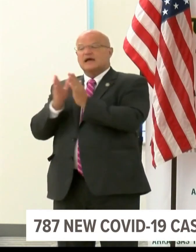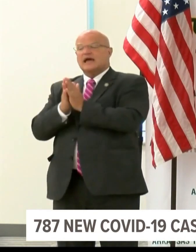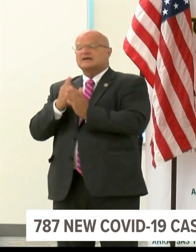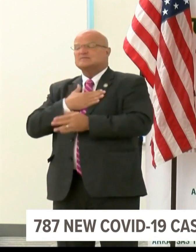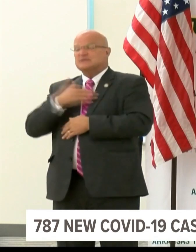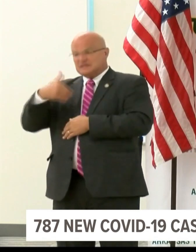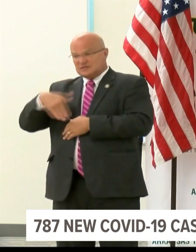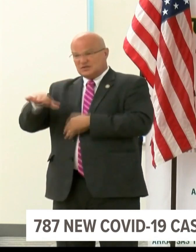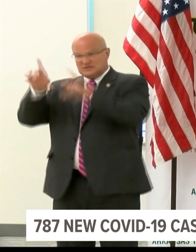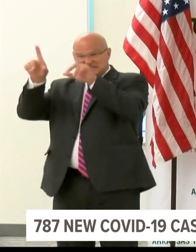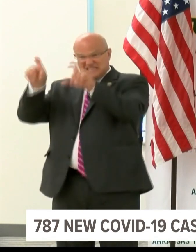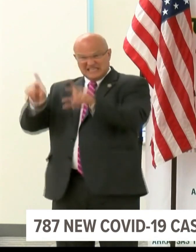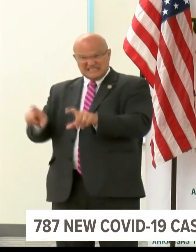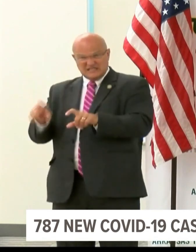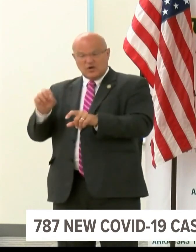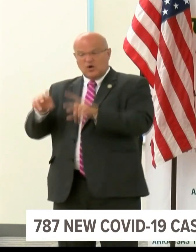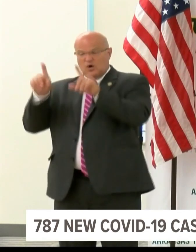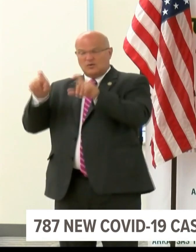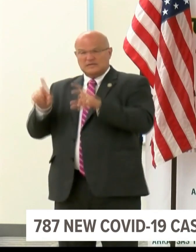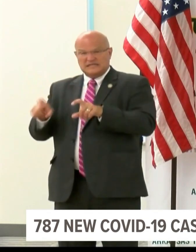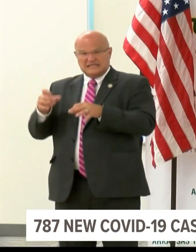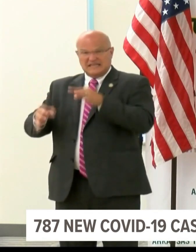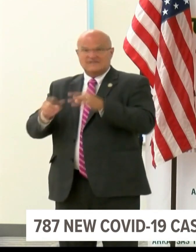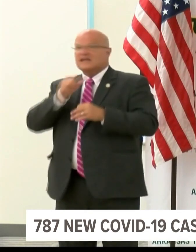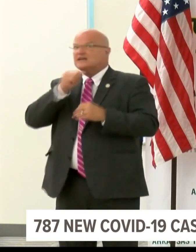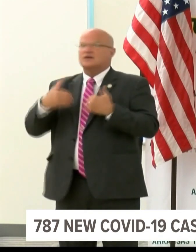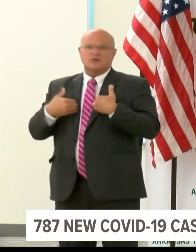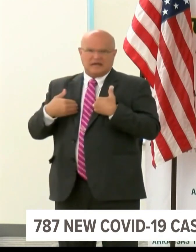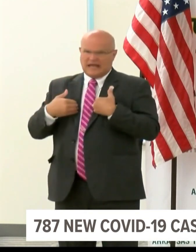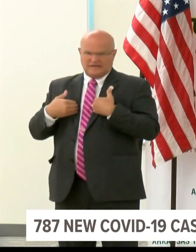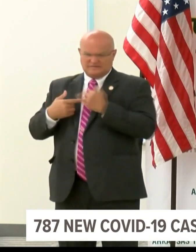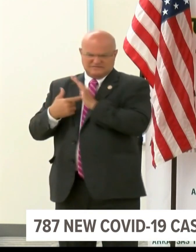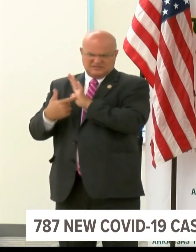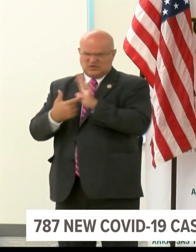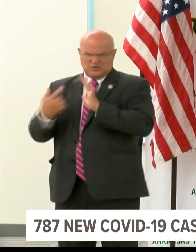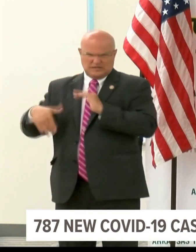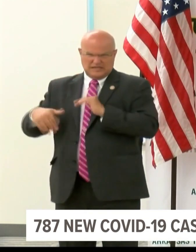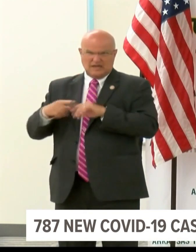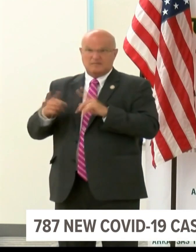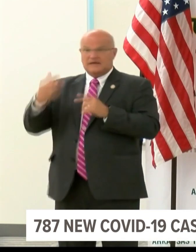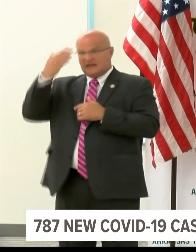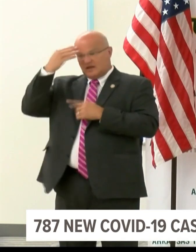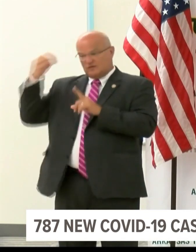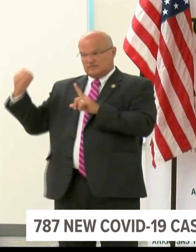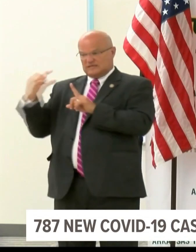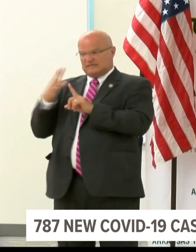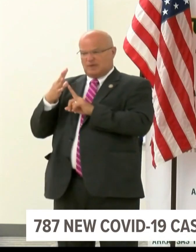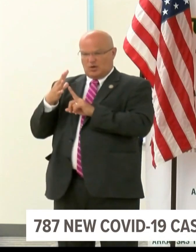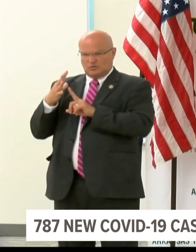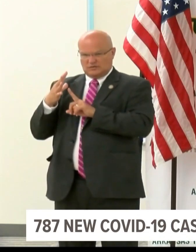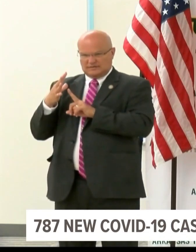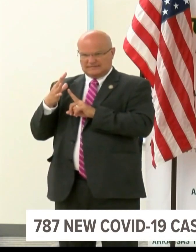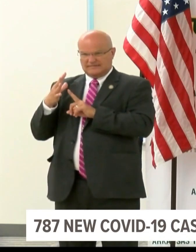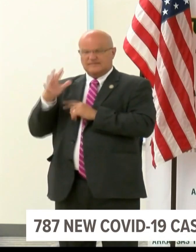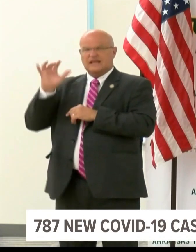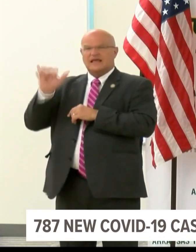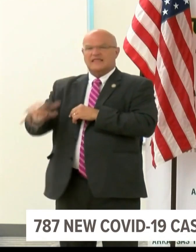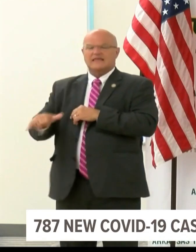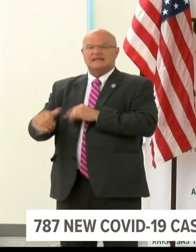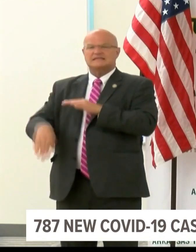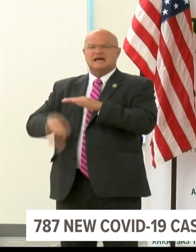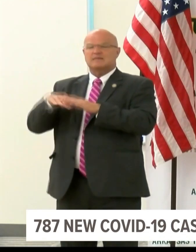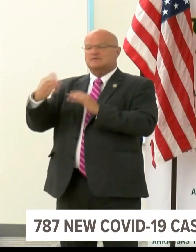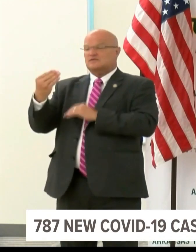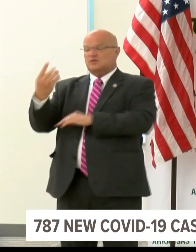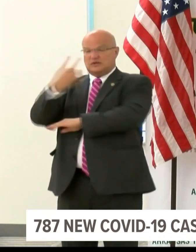get tested or even be tested if they don't have symptoms yet, but we know they have been exposed. So that's up to